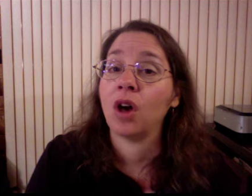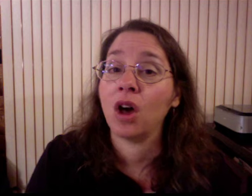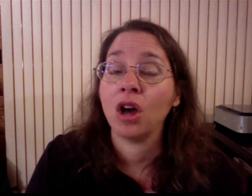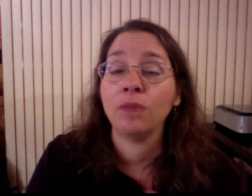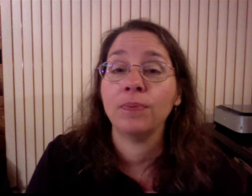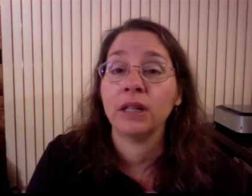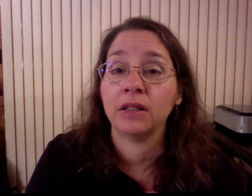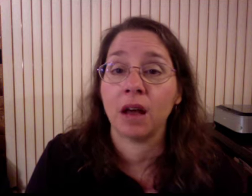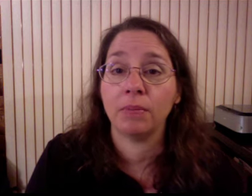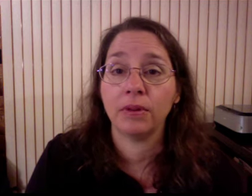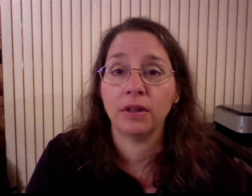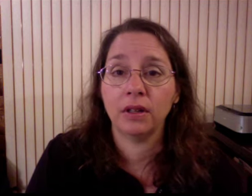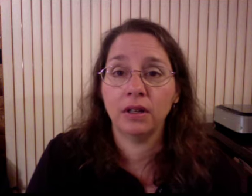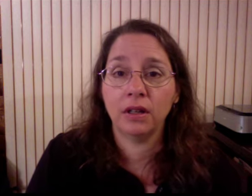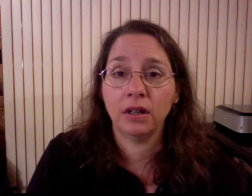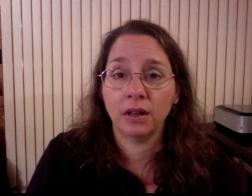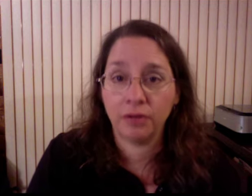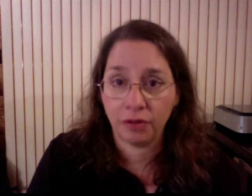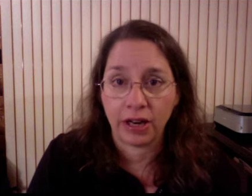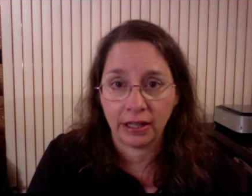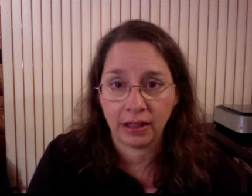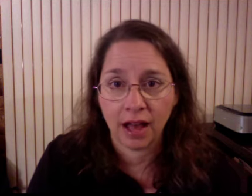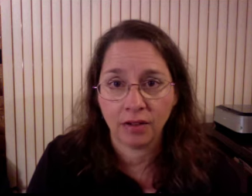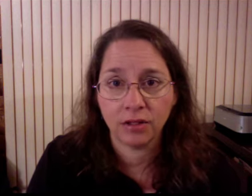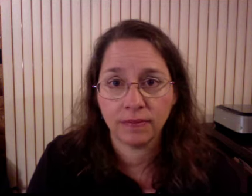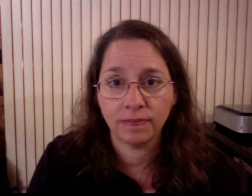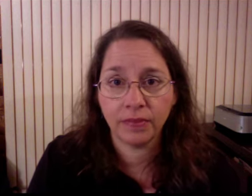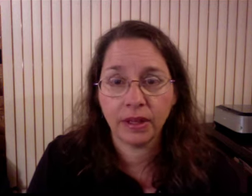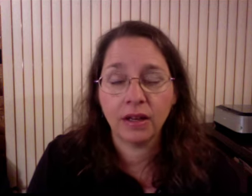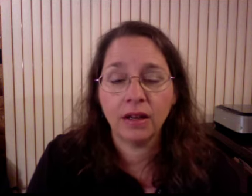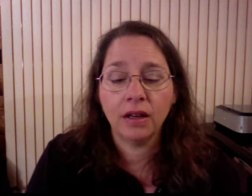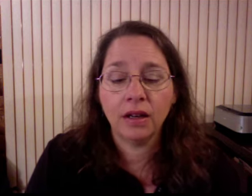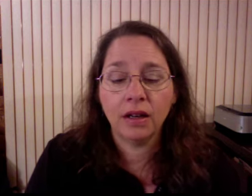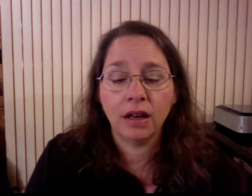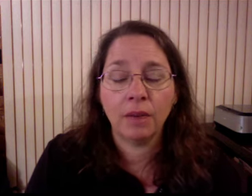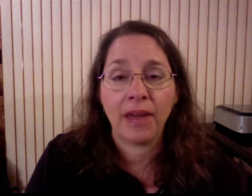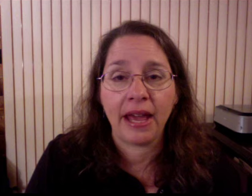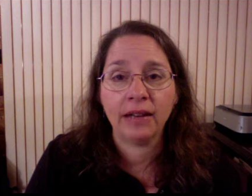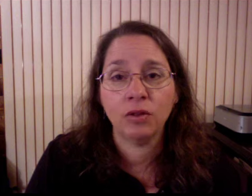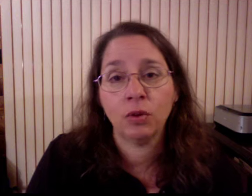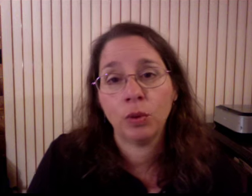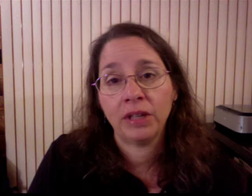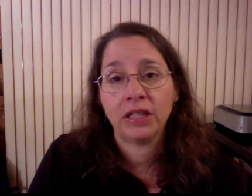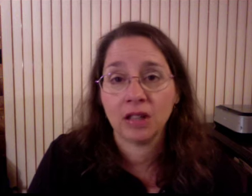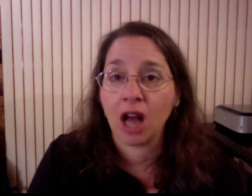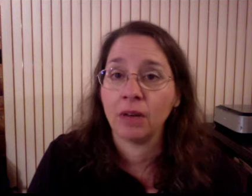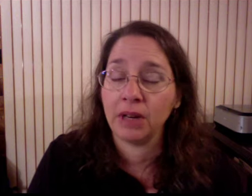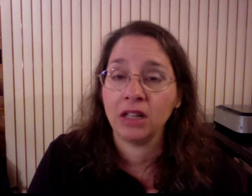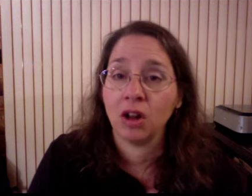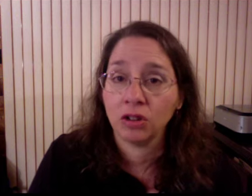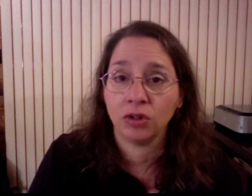long buildup of threatening clouds. A man or a woman does not commit adultery